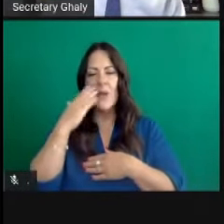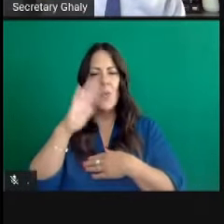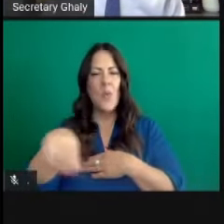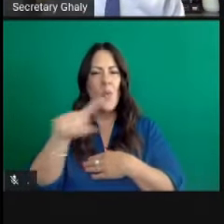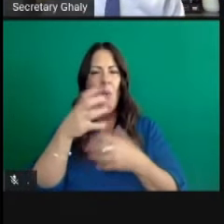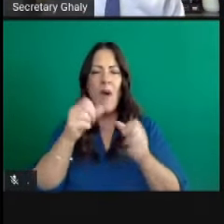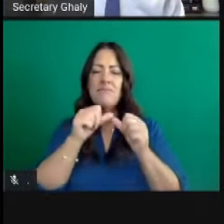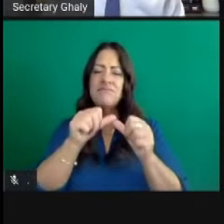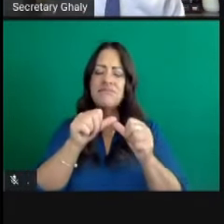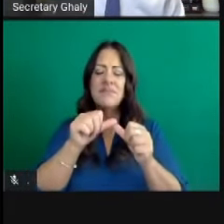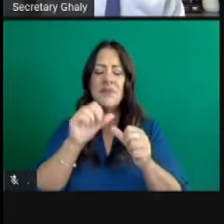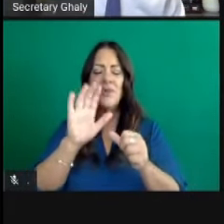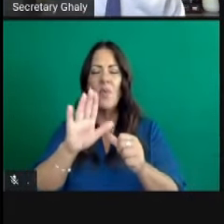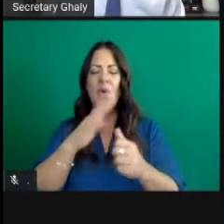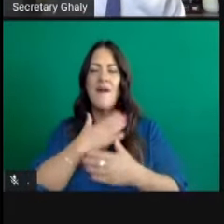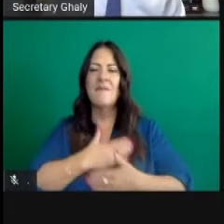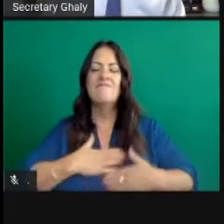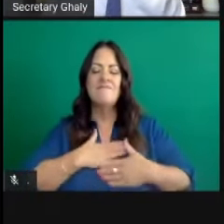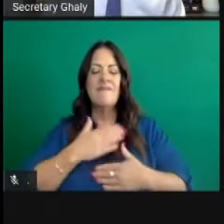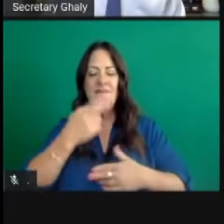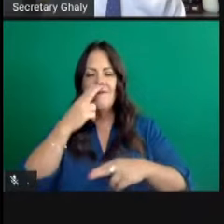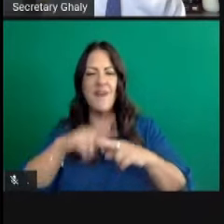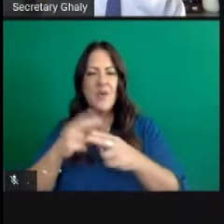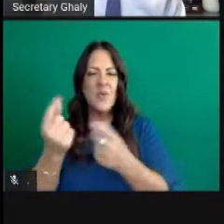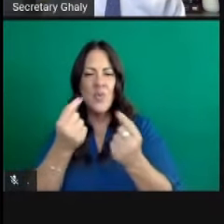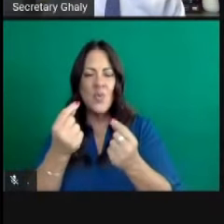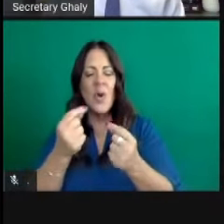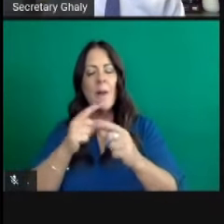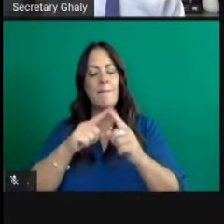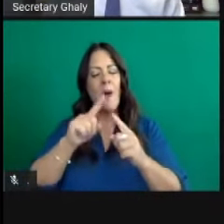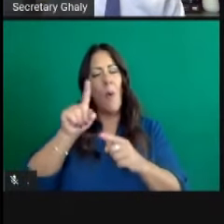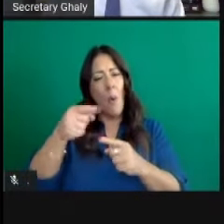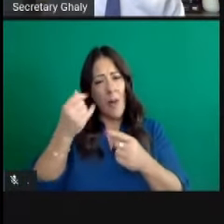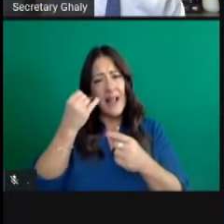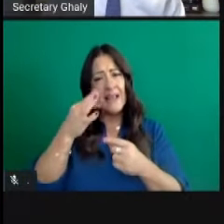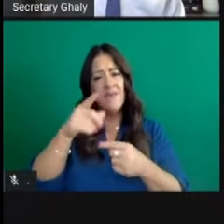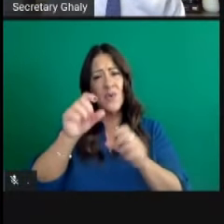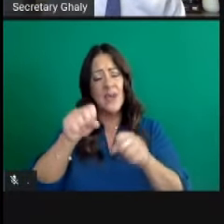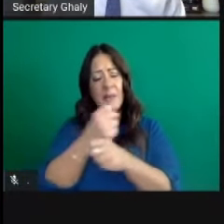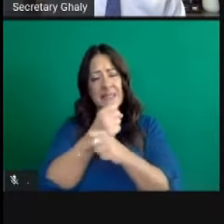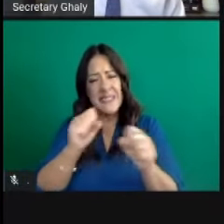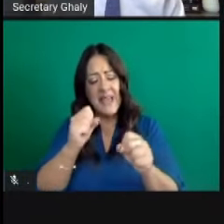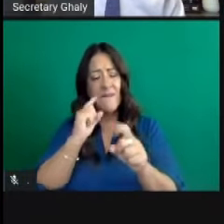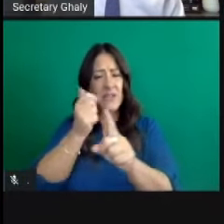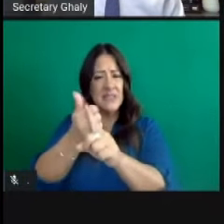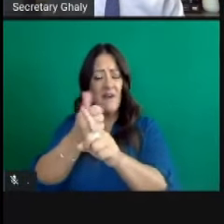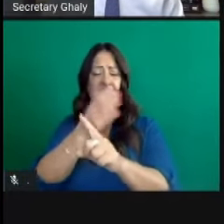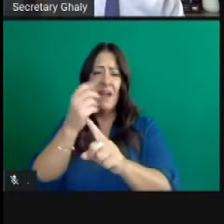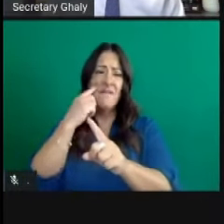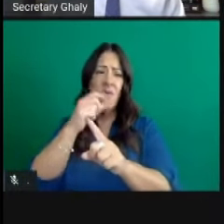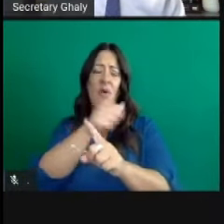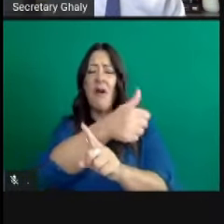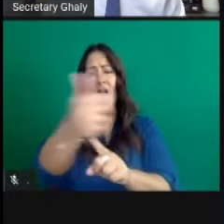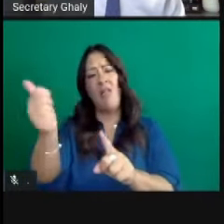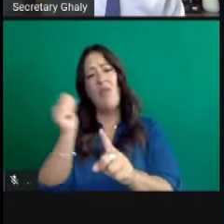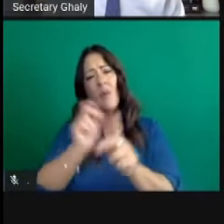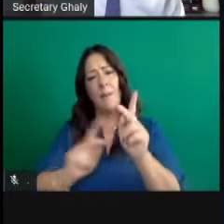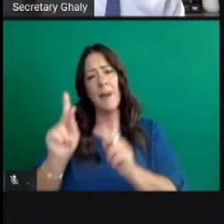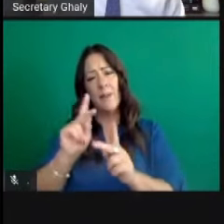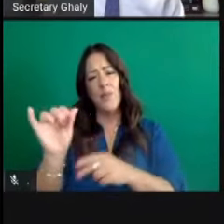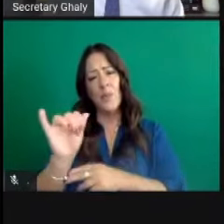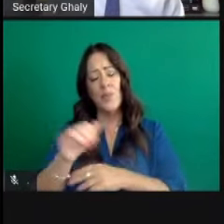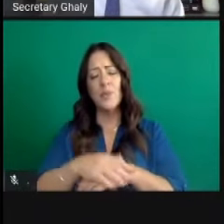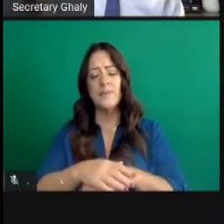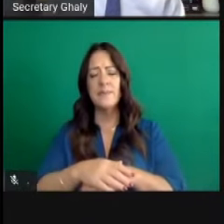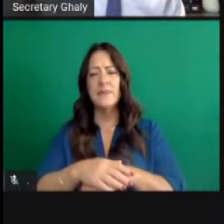love, but in a modified way to reduce your risk and the risk of those around you. It isn't to say you can't do